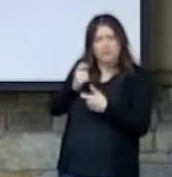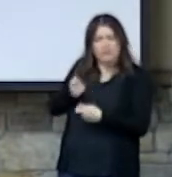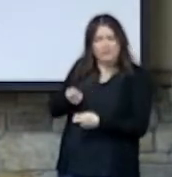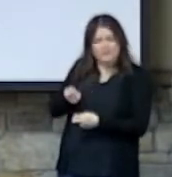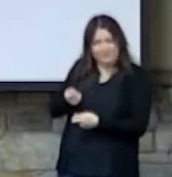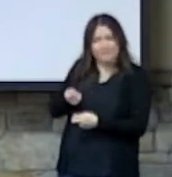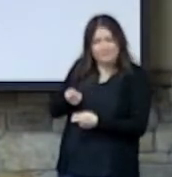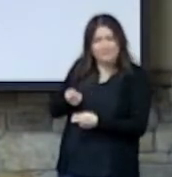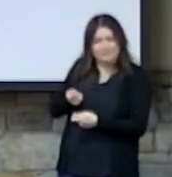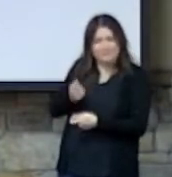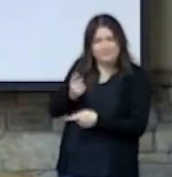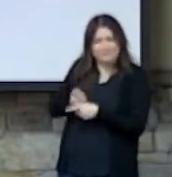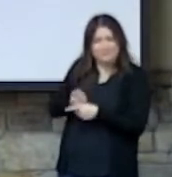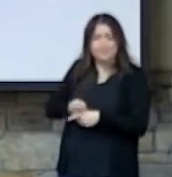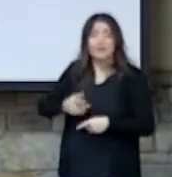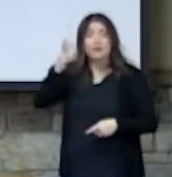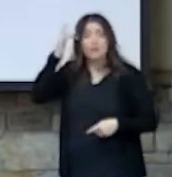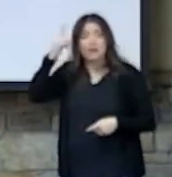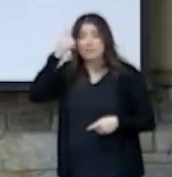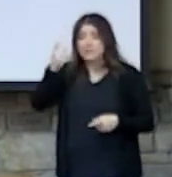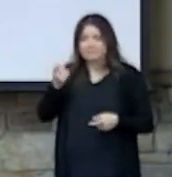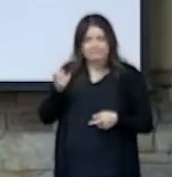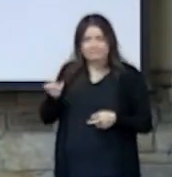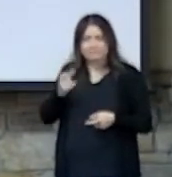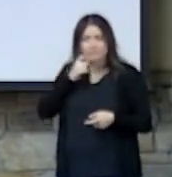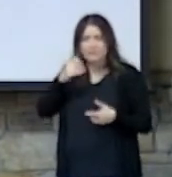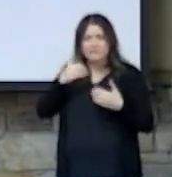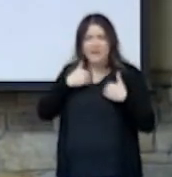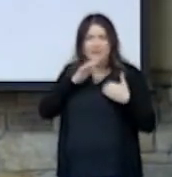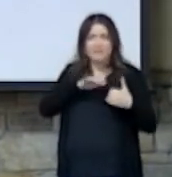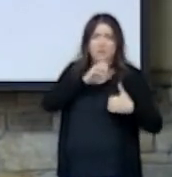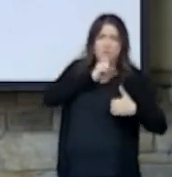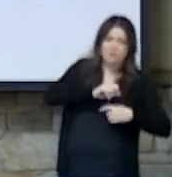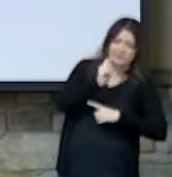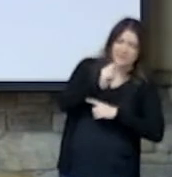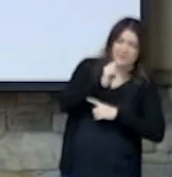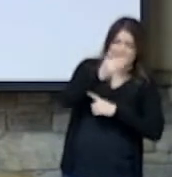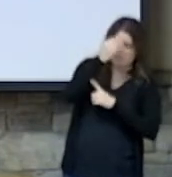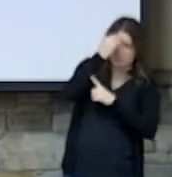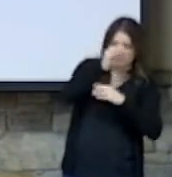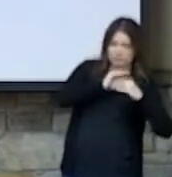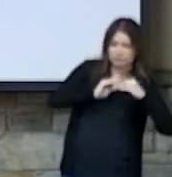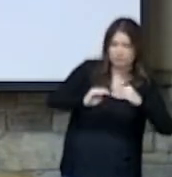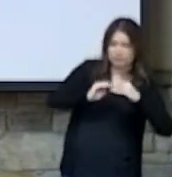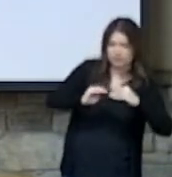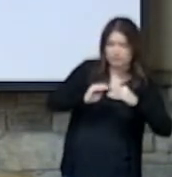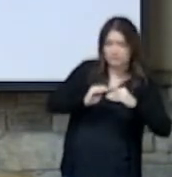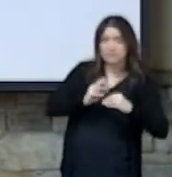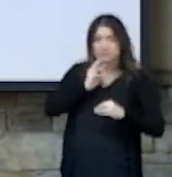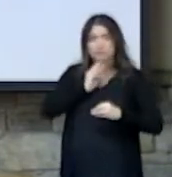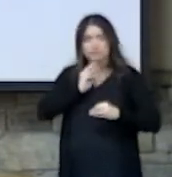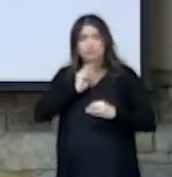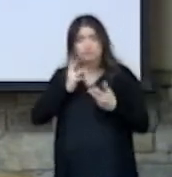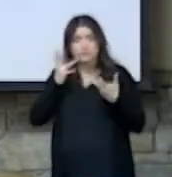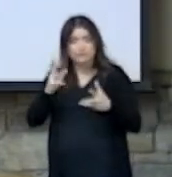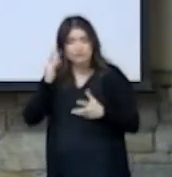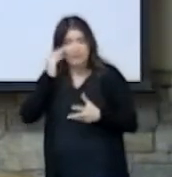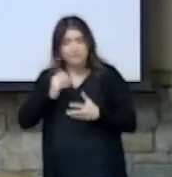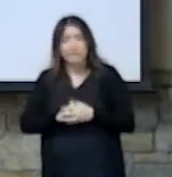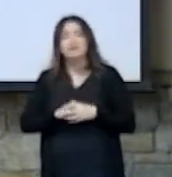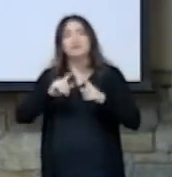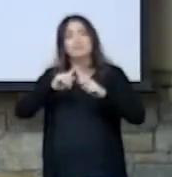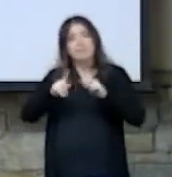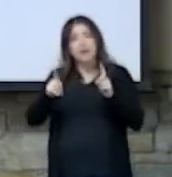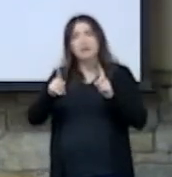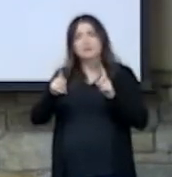interesting, doesn't it? Because they wouldn't have had some of that Old Testament knowledge that the Jews would have had. But yet they